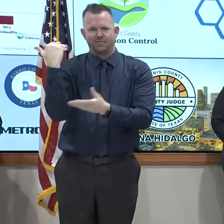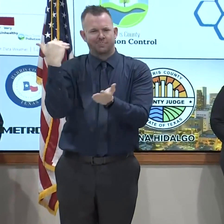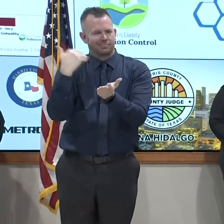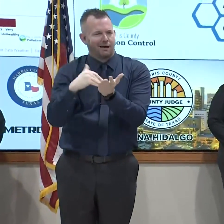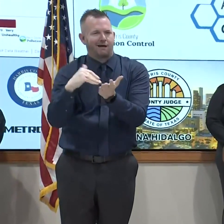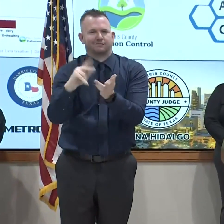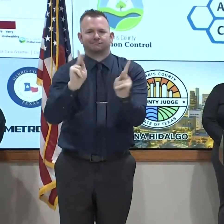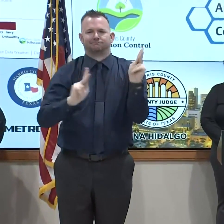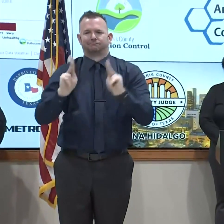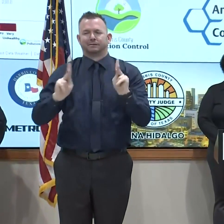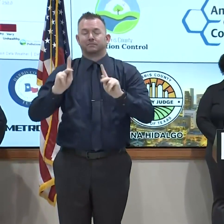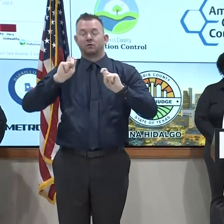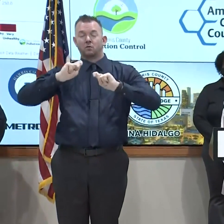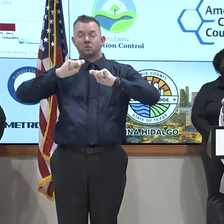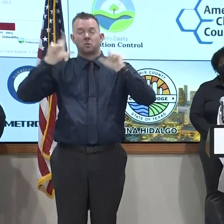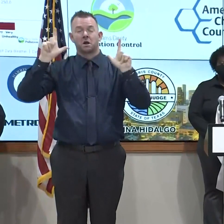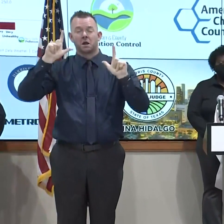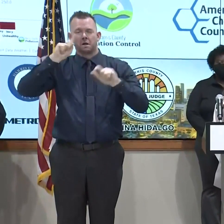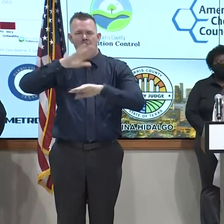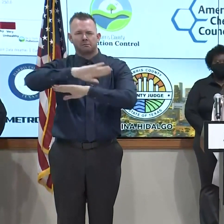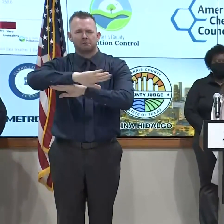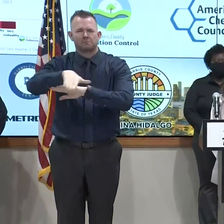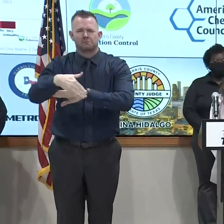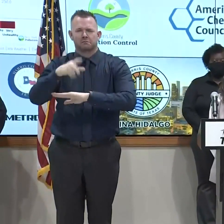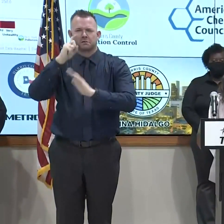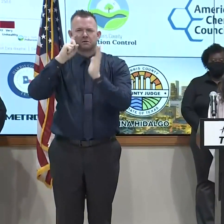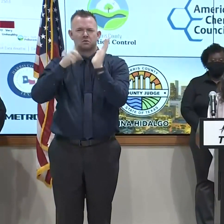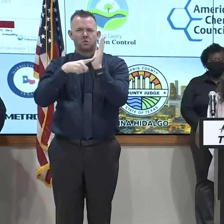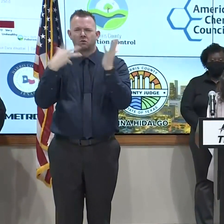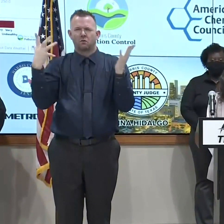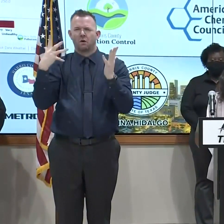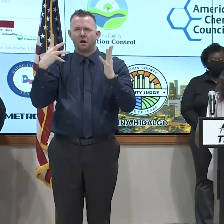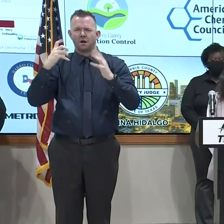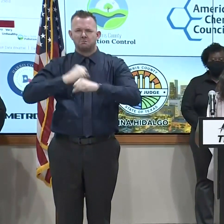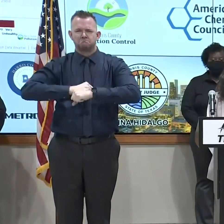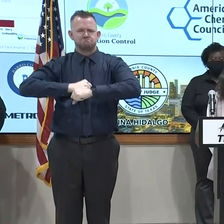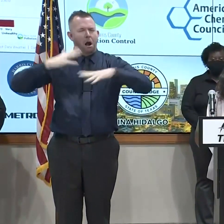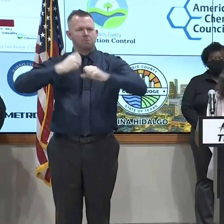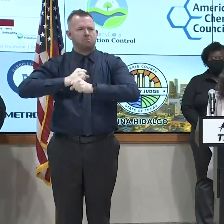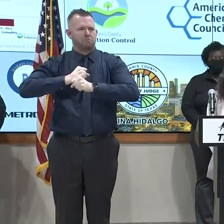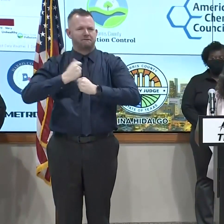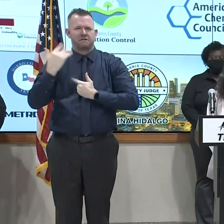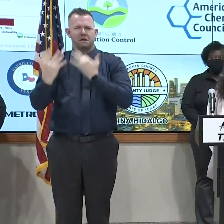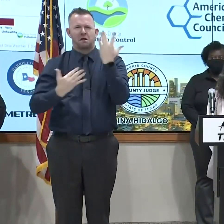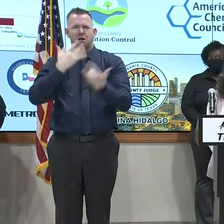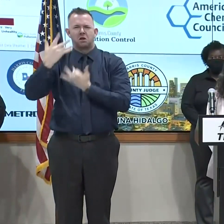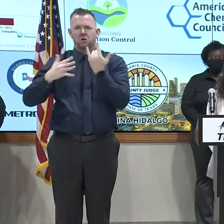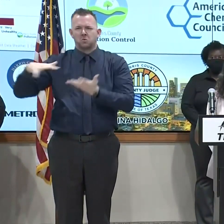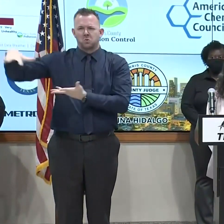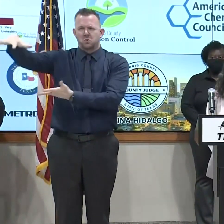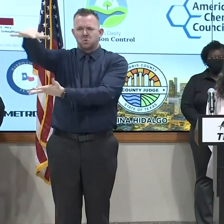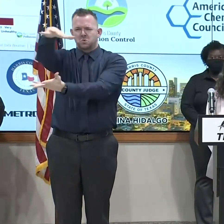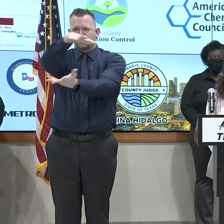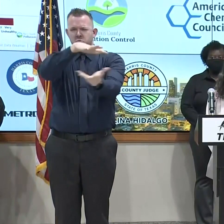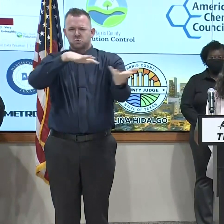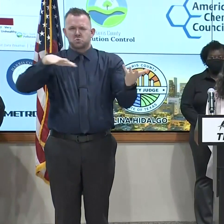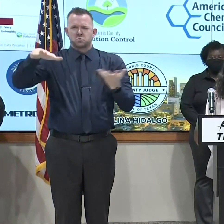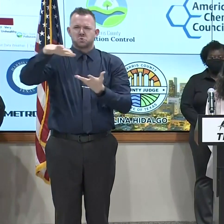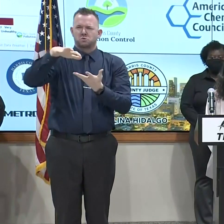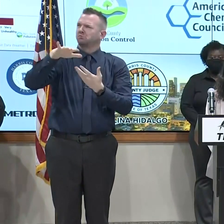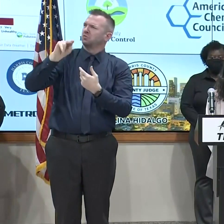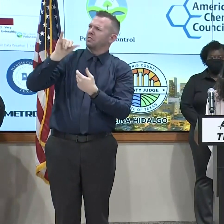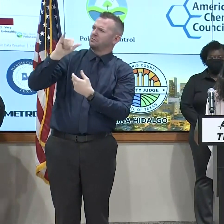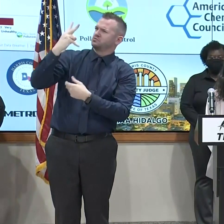of bed by an explosion in the middle of the night. And just about 2 years ago, an ominous